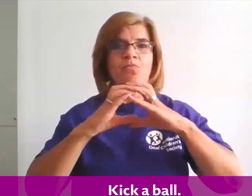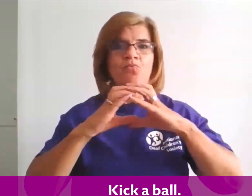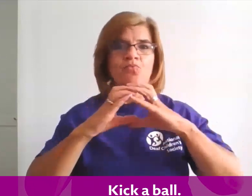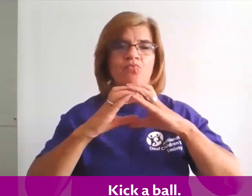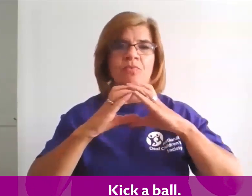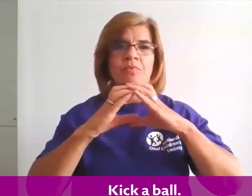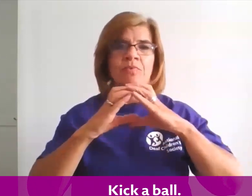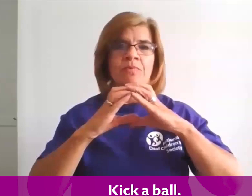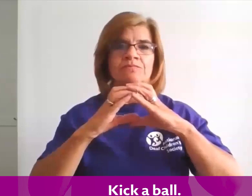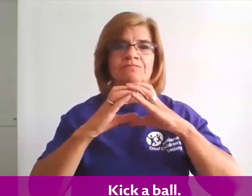Kick a ball.